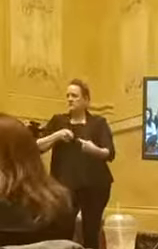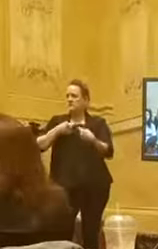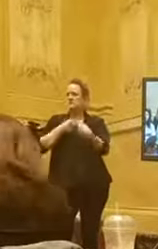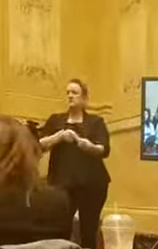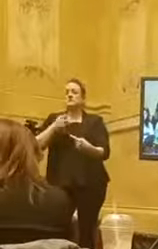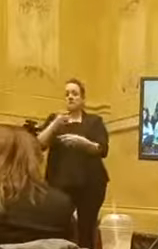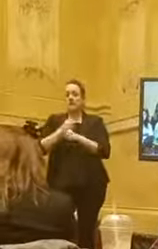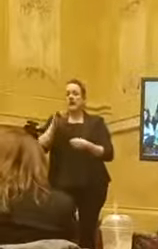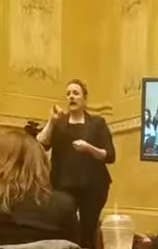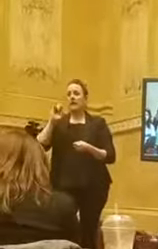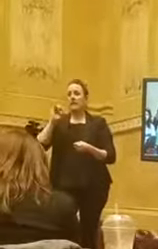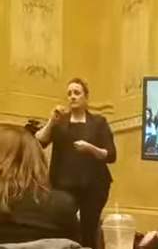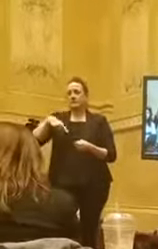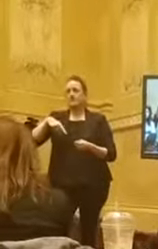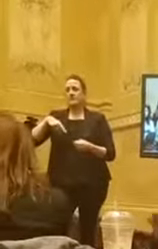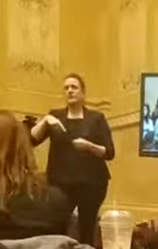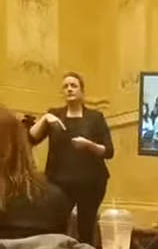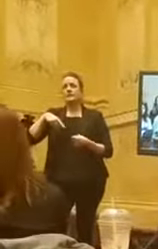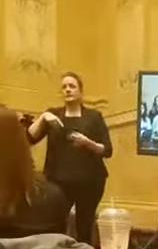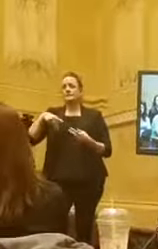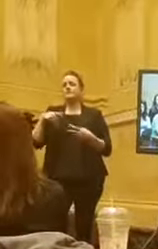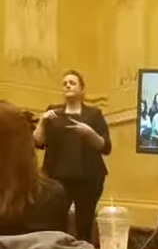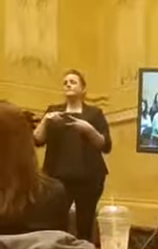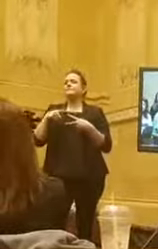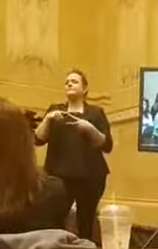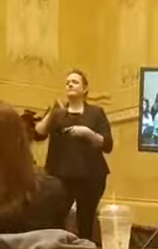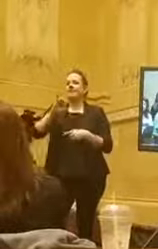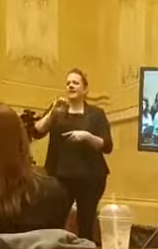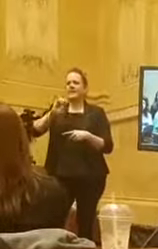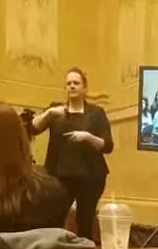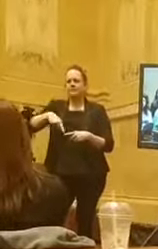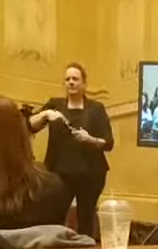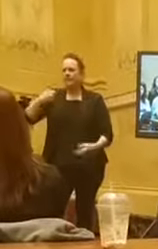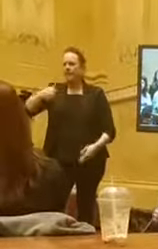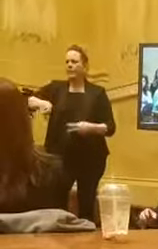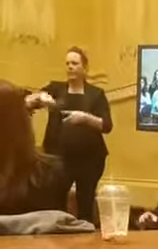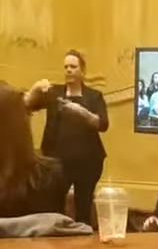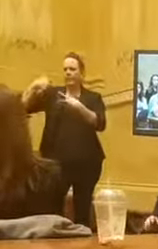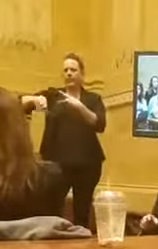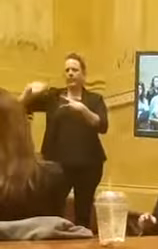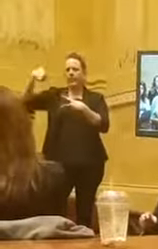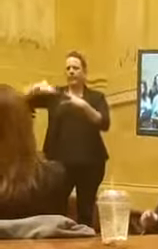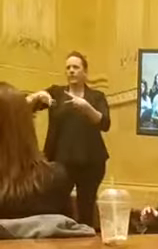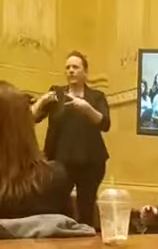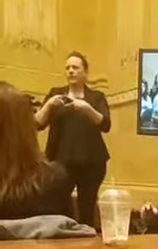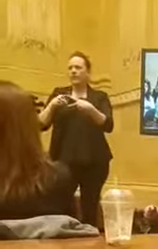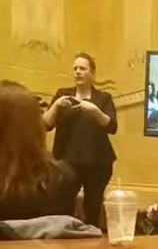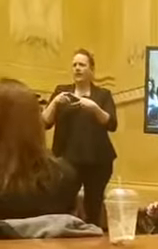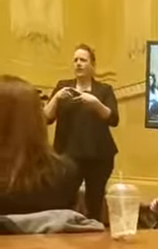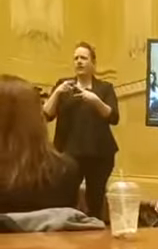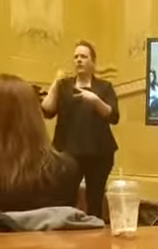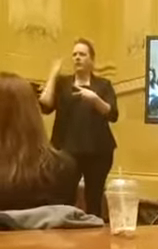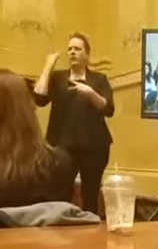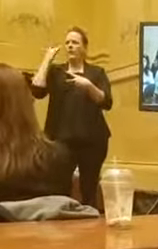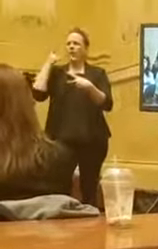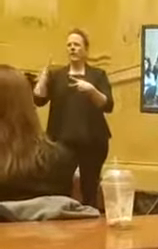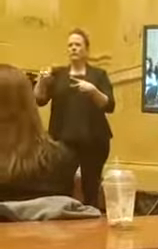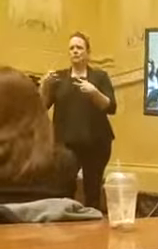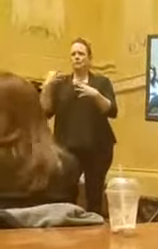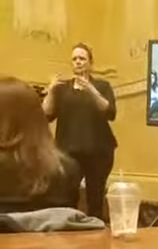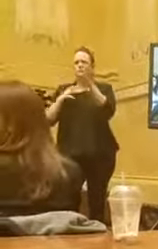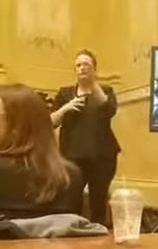an individualized education program, the IEP. So many times they turn down services for her.